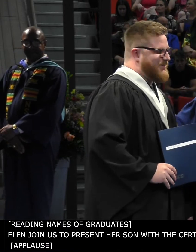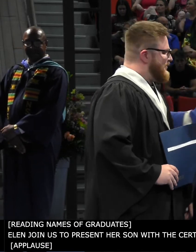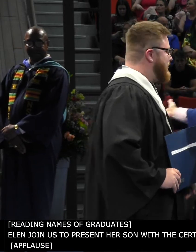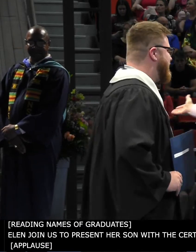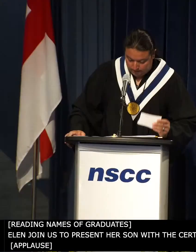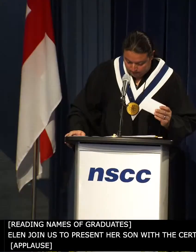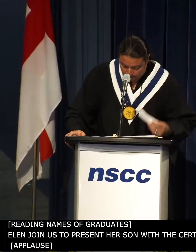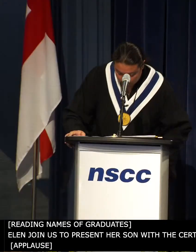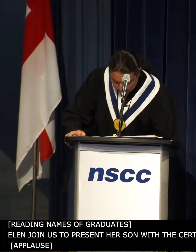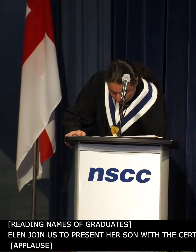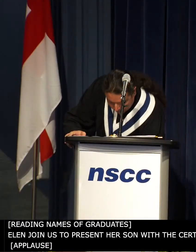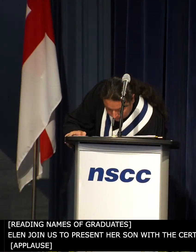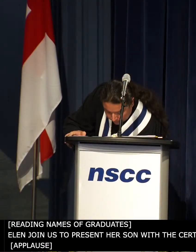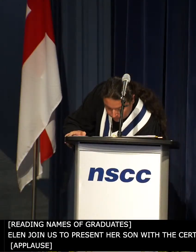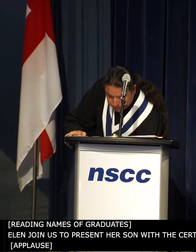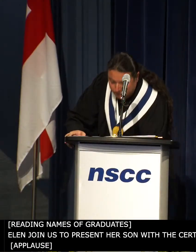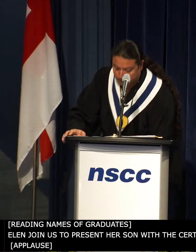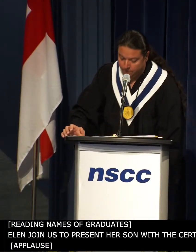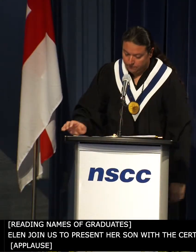Jacob Weeks.